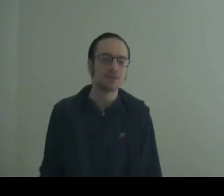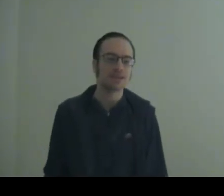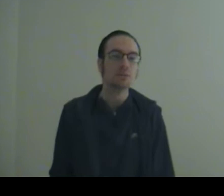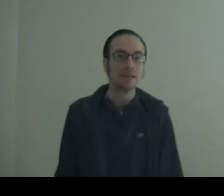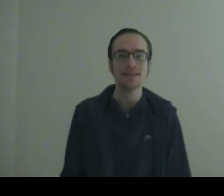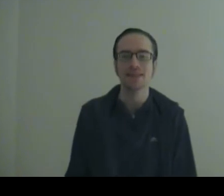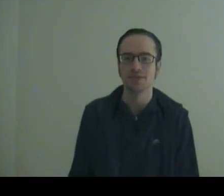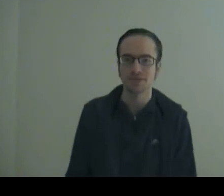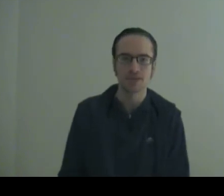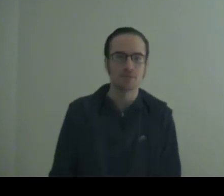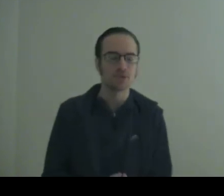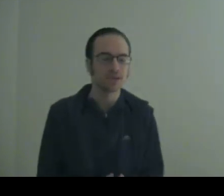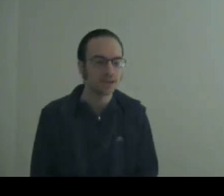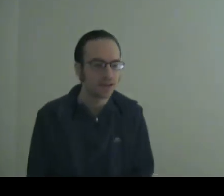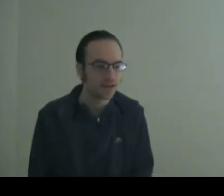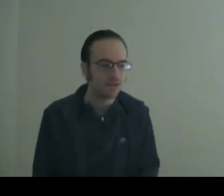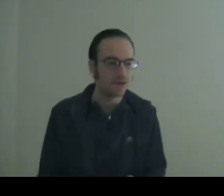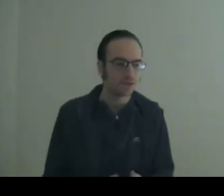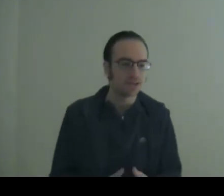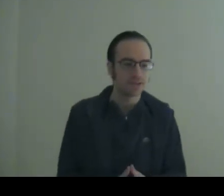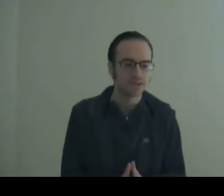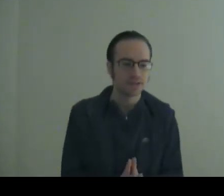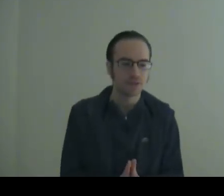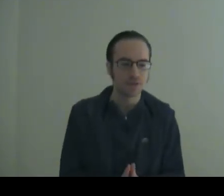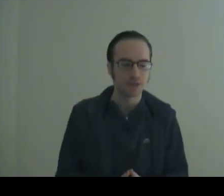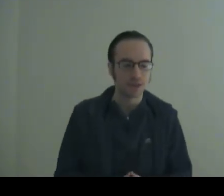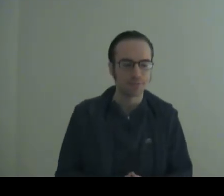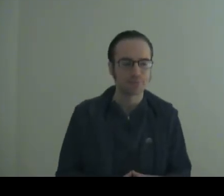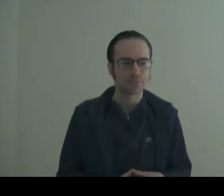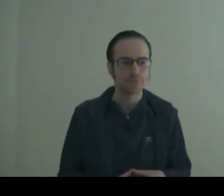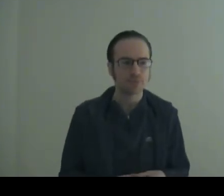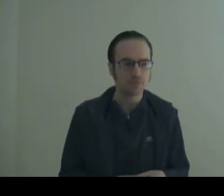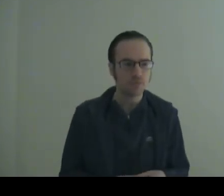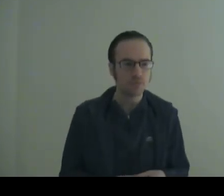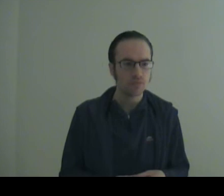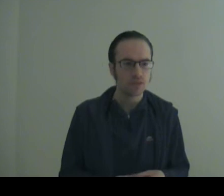a completely different ceremony, very swiftly.